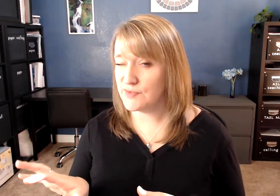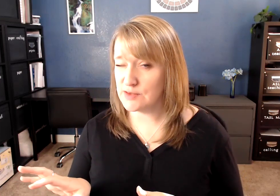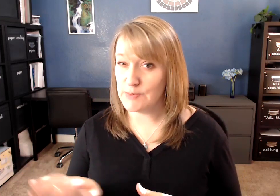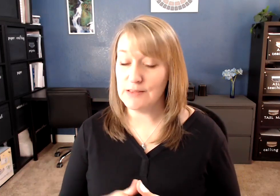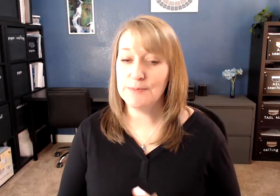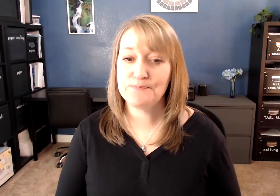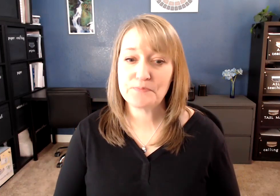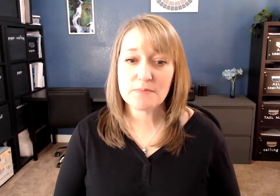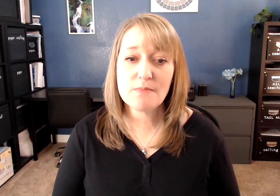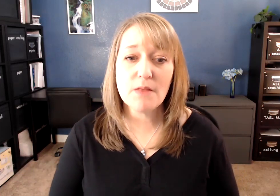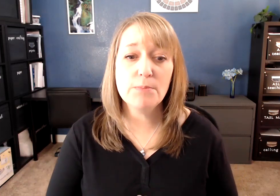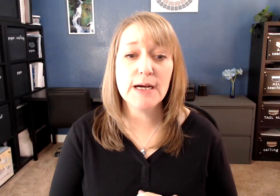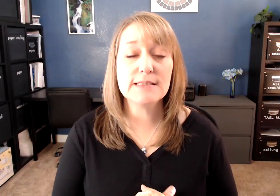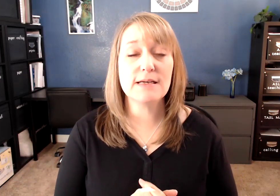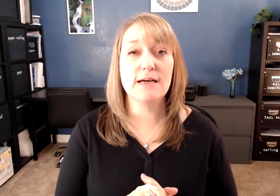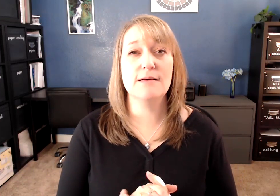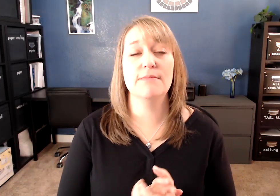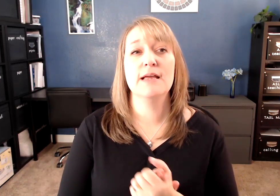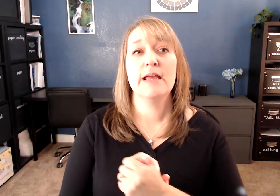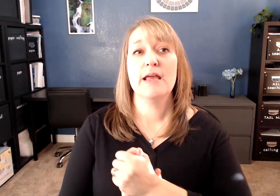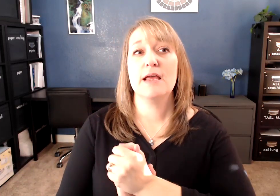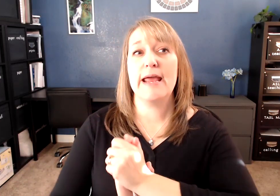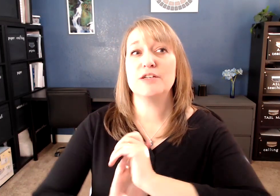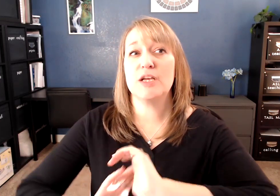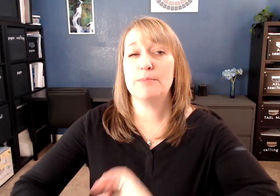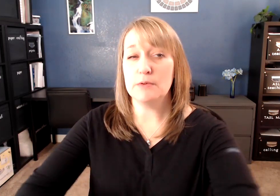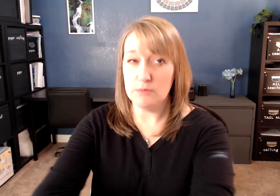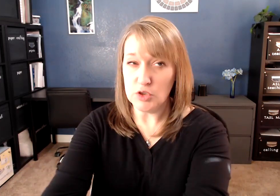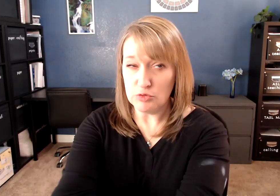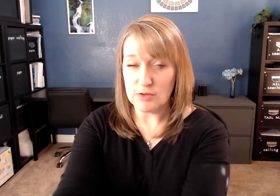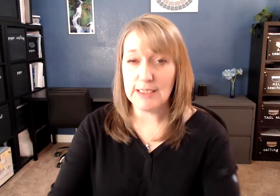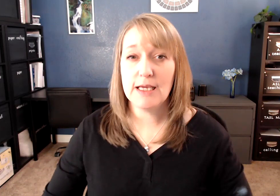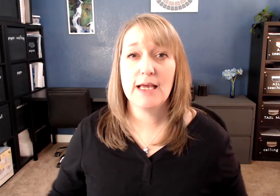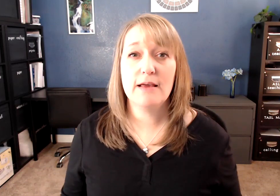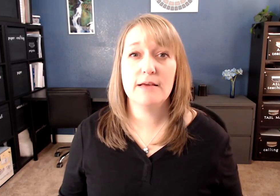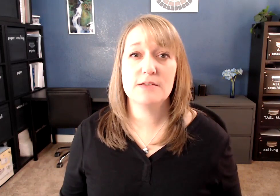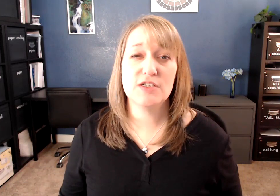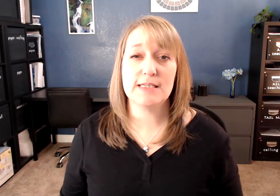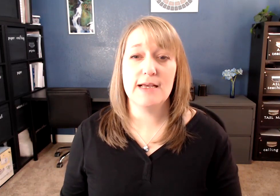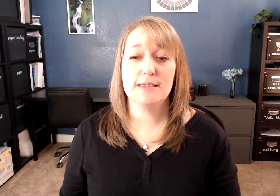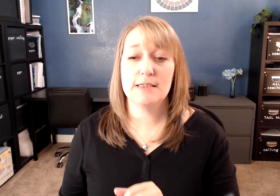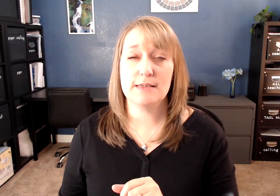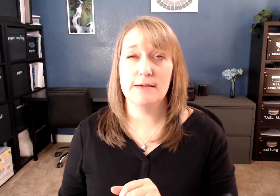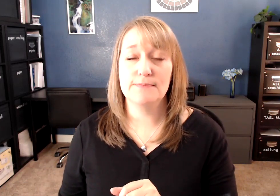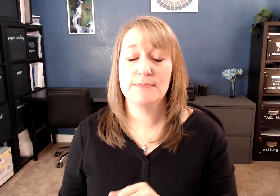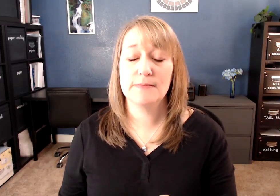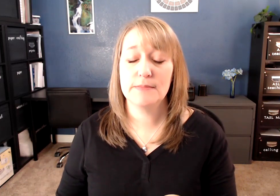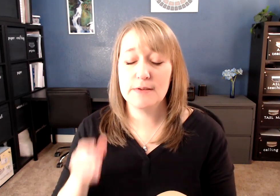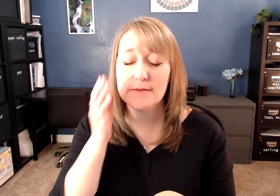finger spelled, but hand shape usually is just signed, it's a, what do you